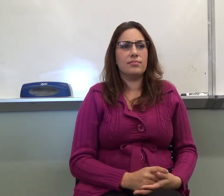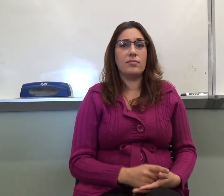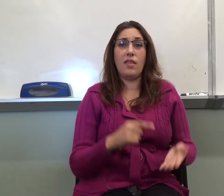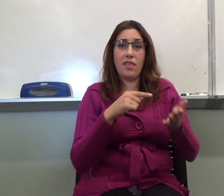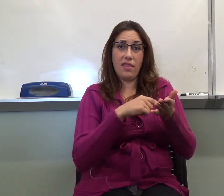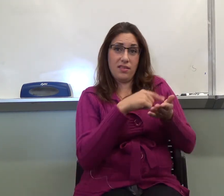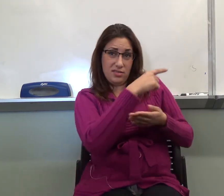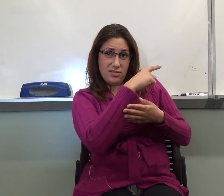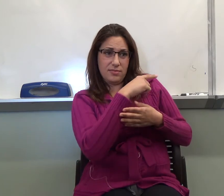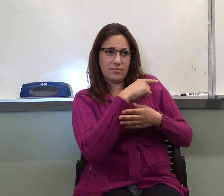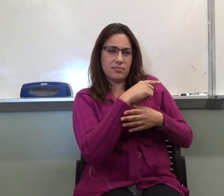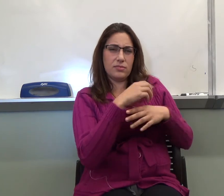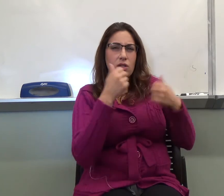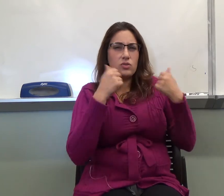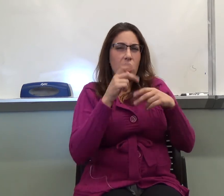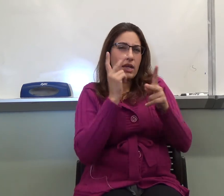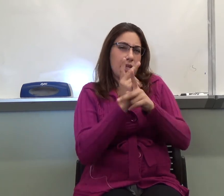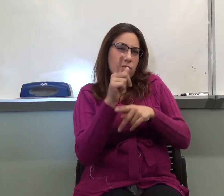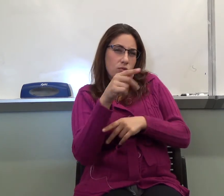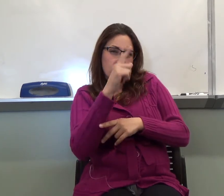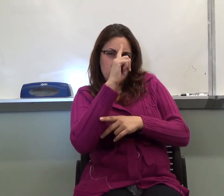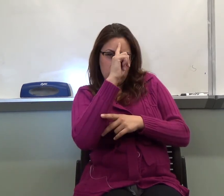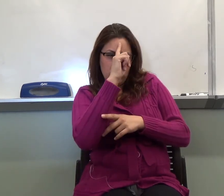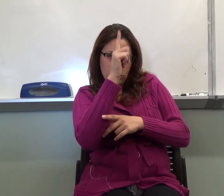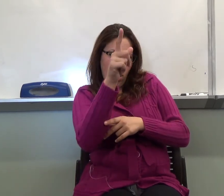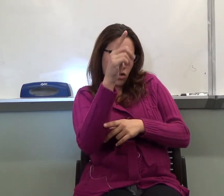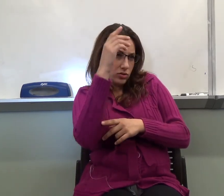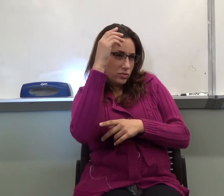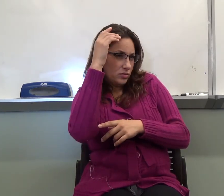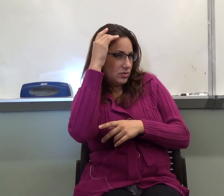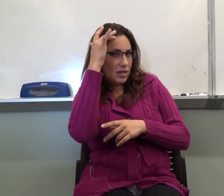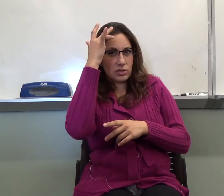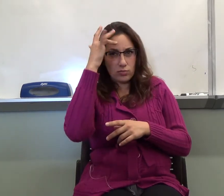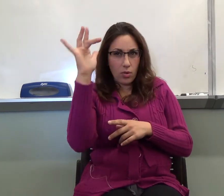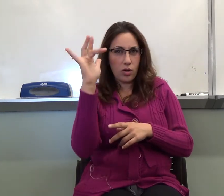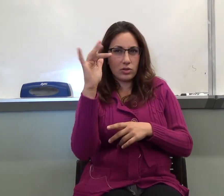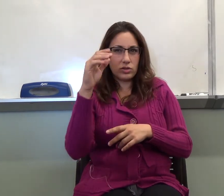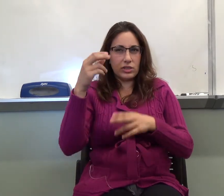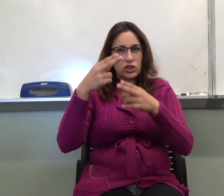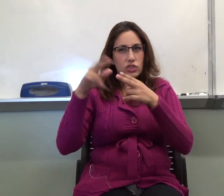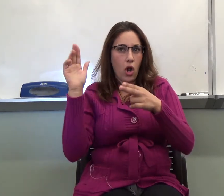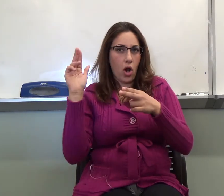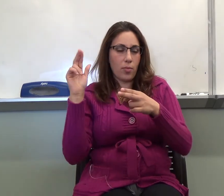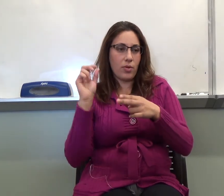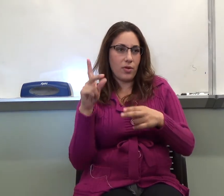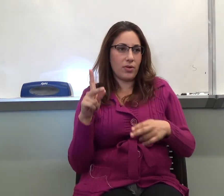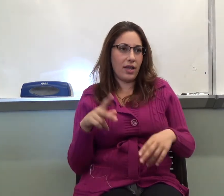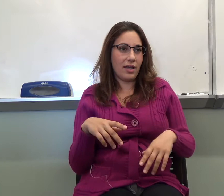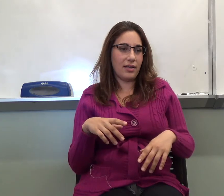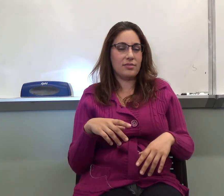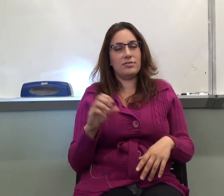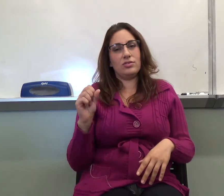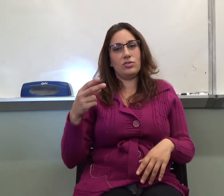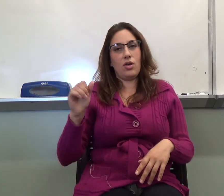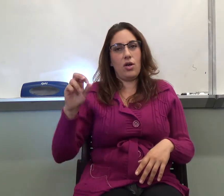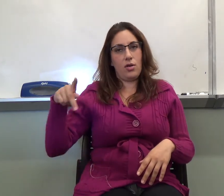wits real sharp here about that distributive law stuff. The left side is not very complicated. Just add these two to get 5